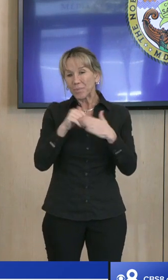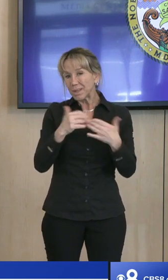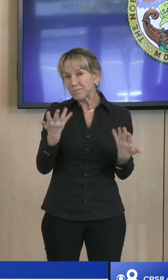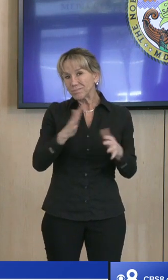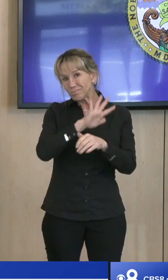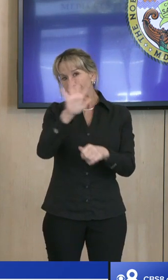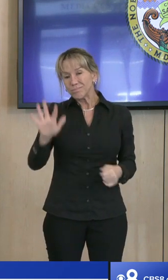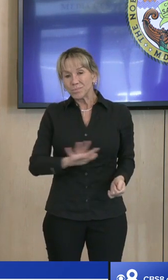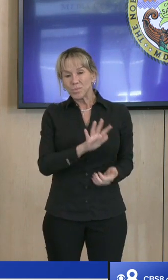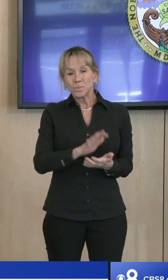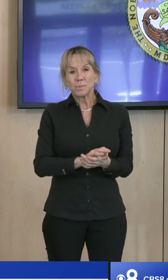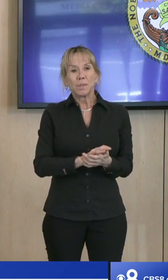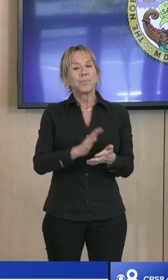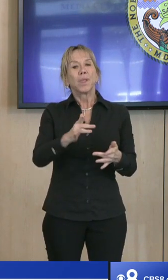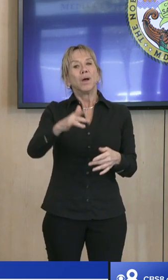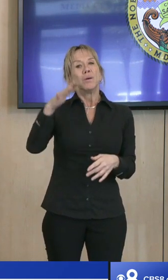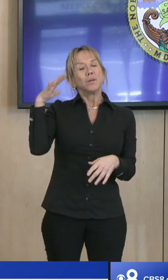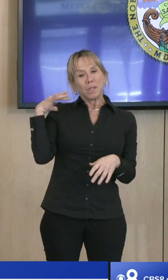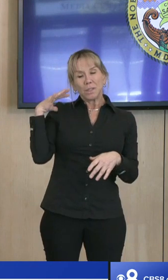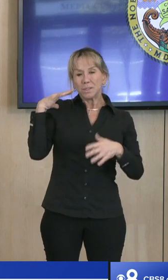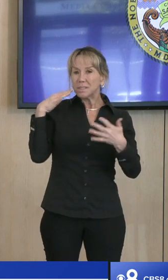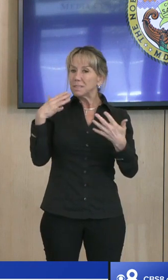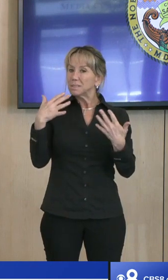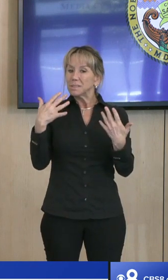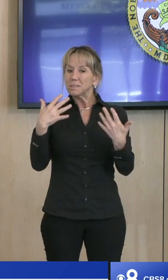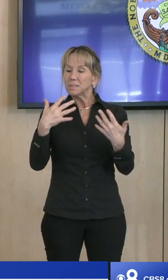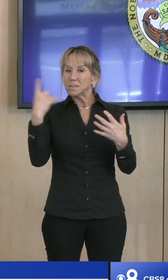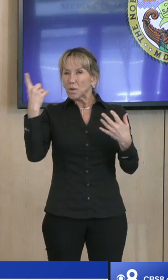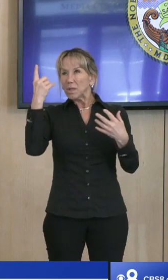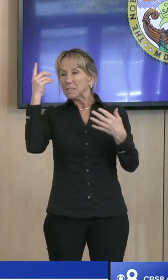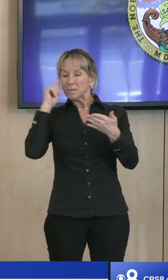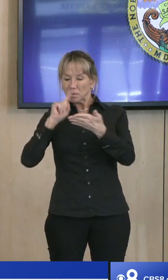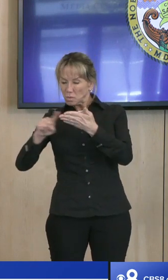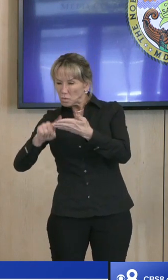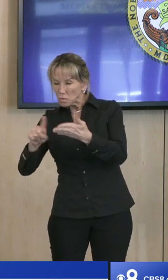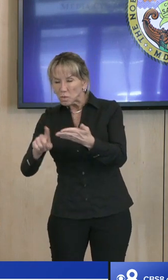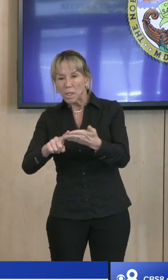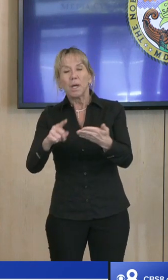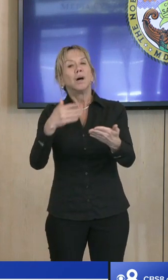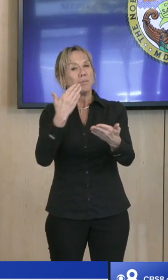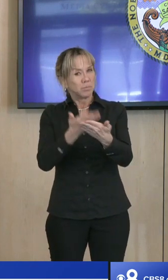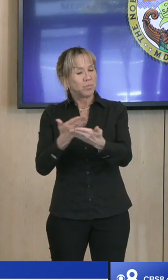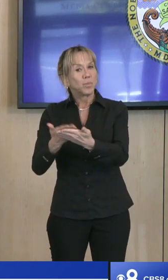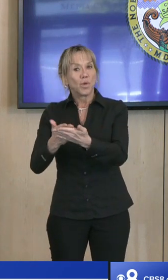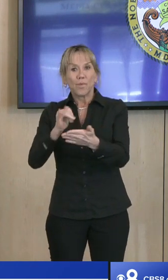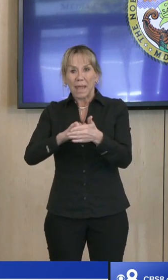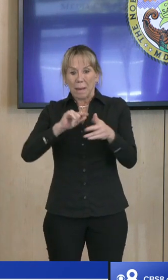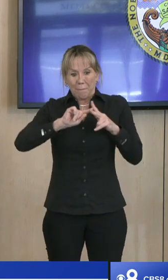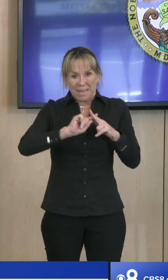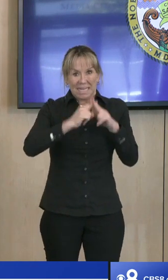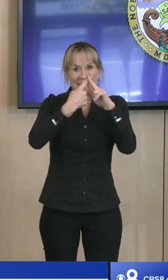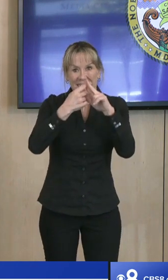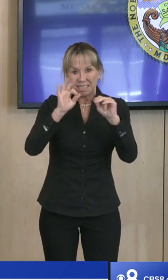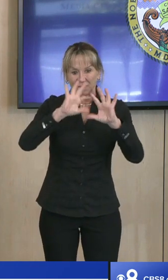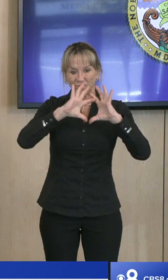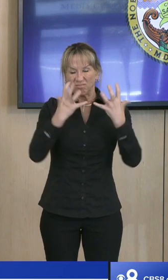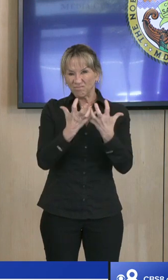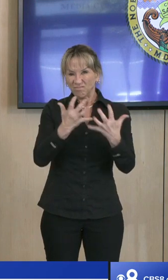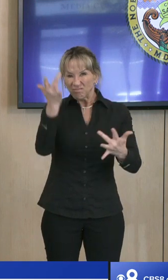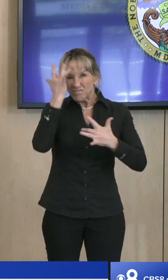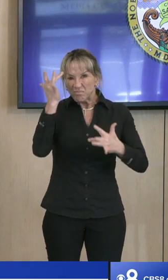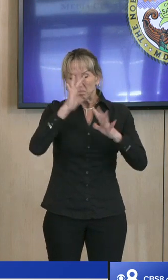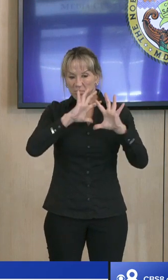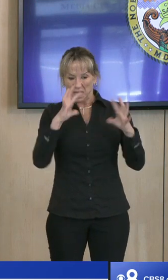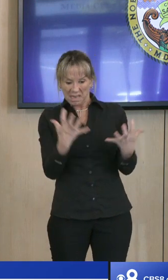days in the outbreak of a pandemic are the days that are most critical, and it can be difficult at times to convey a sense of urgency when you